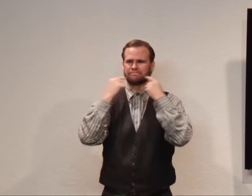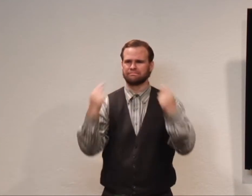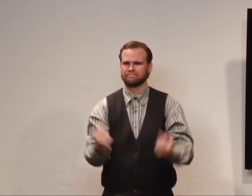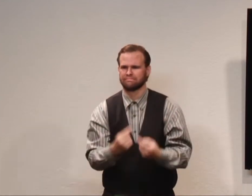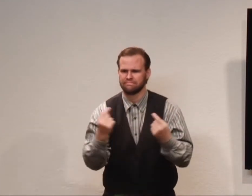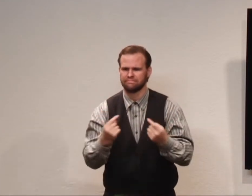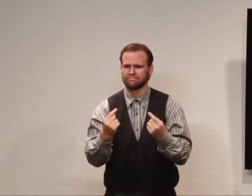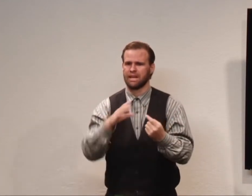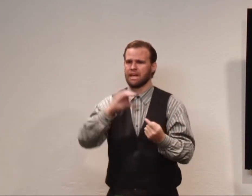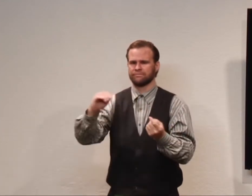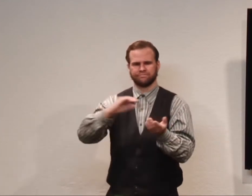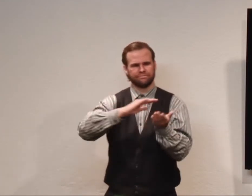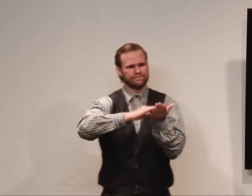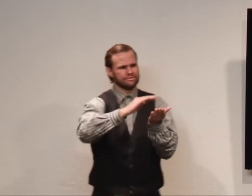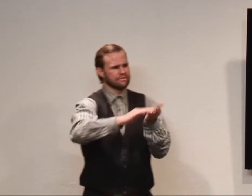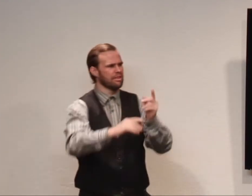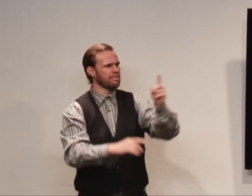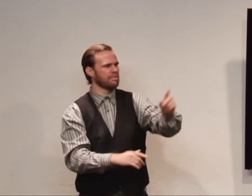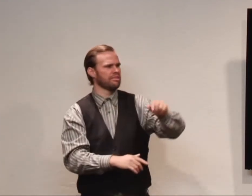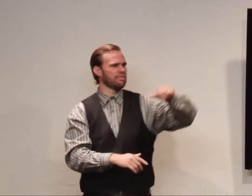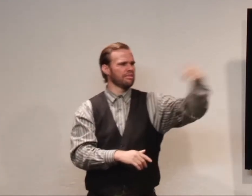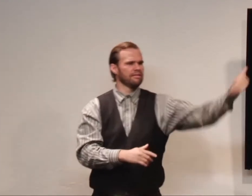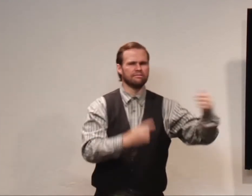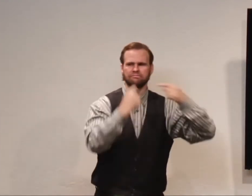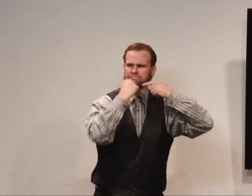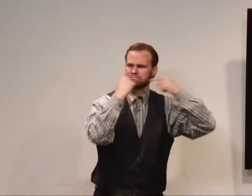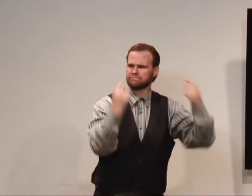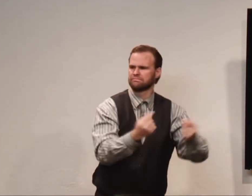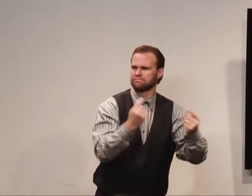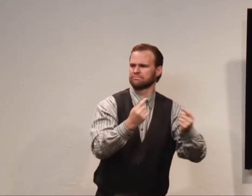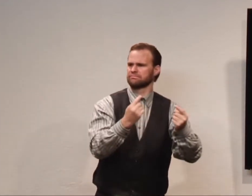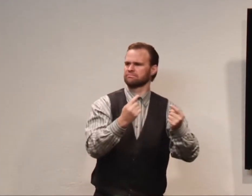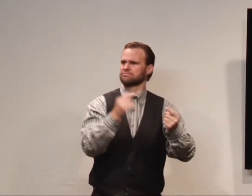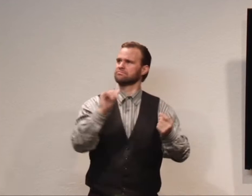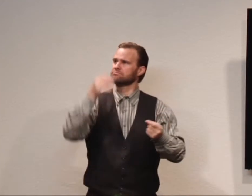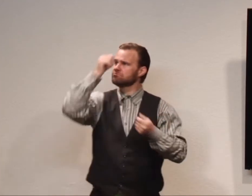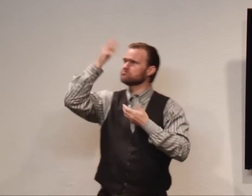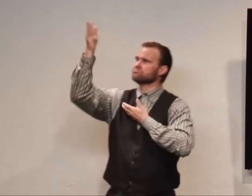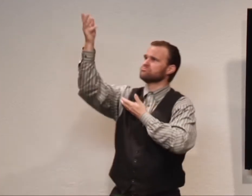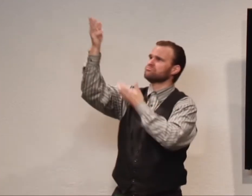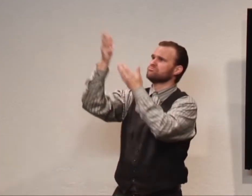We are to ask God to forgive us our debts as we forgive our debtors.